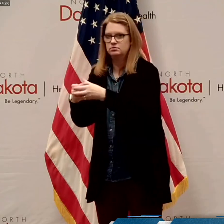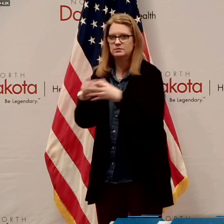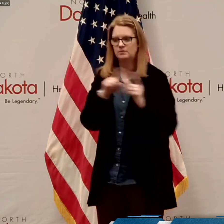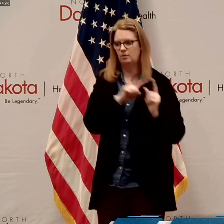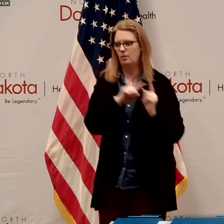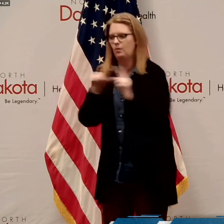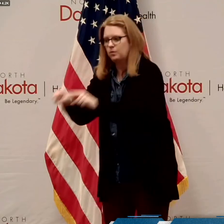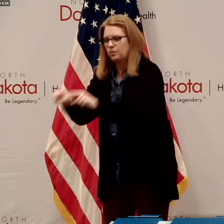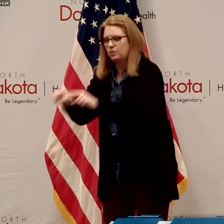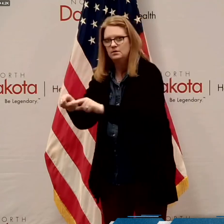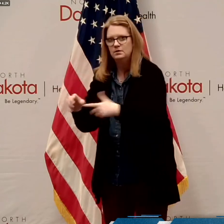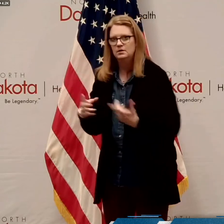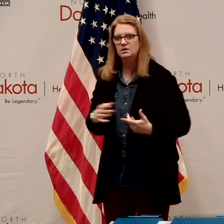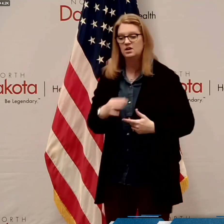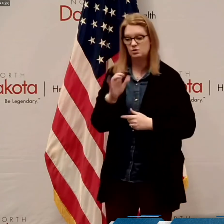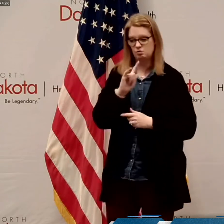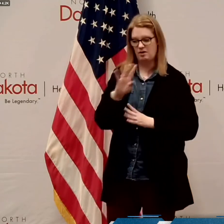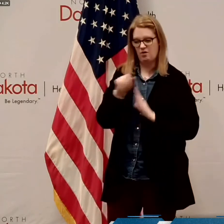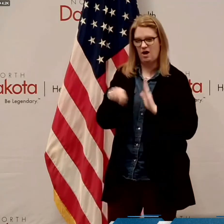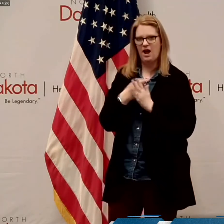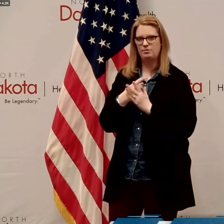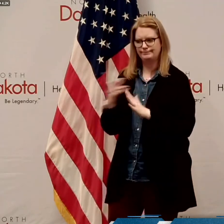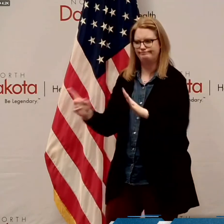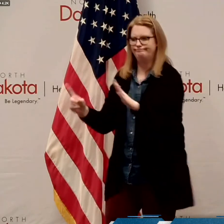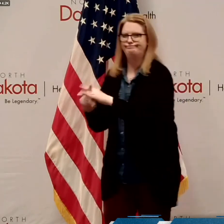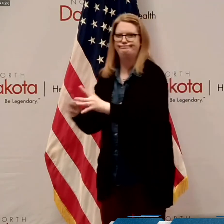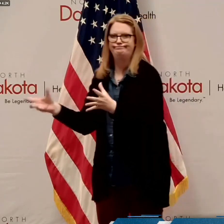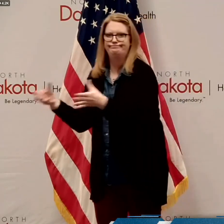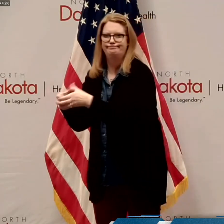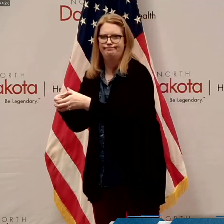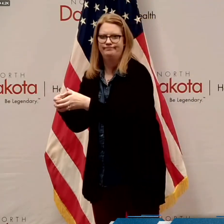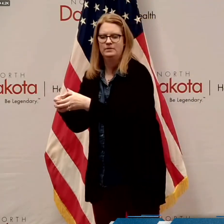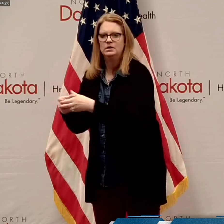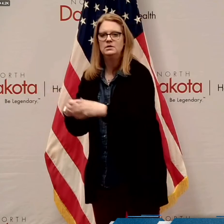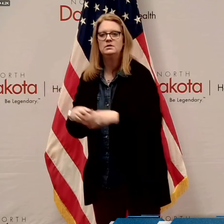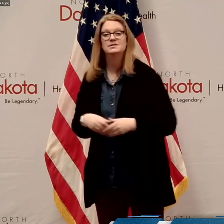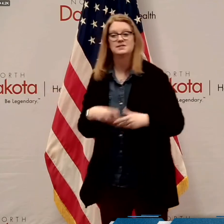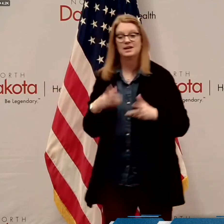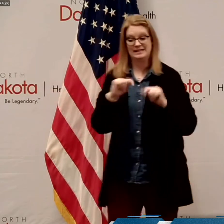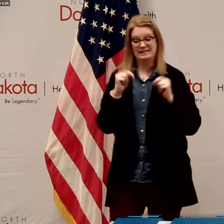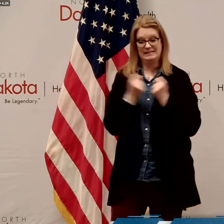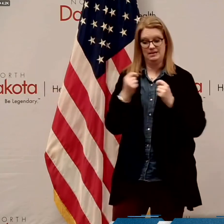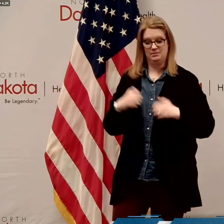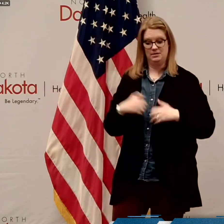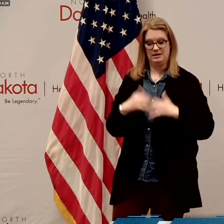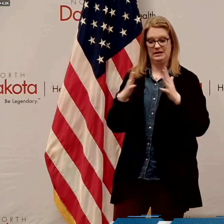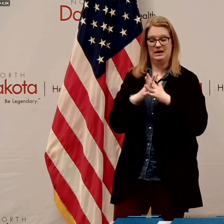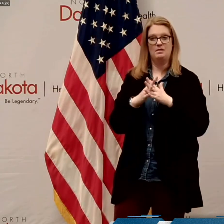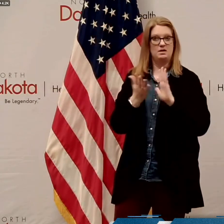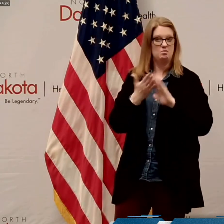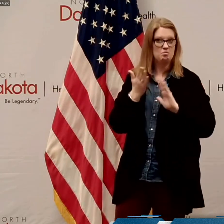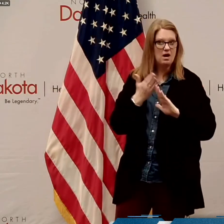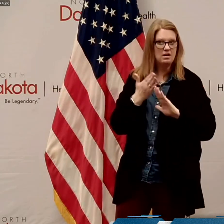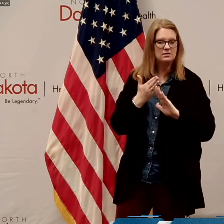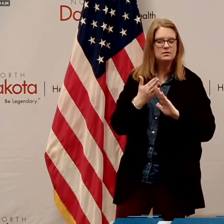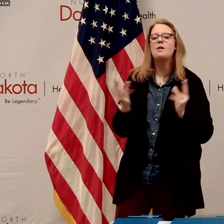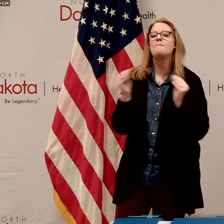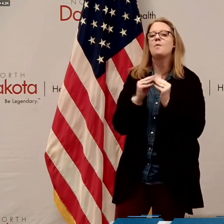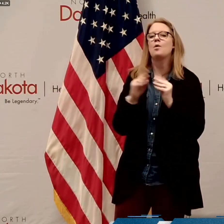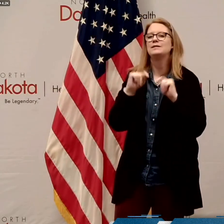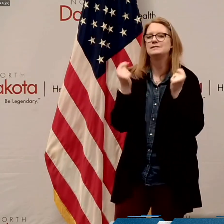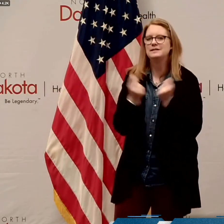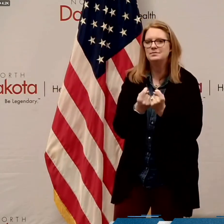in one location in 48 hours. So the team that we've got and up and running, we've got to get more teams and more capability to do